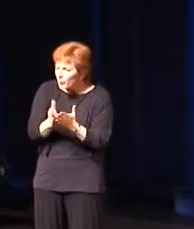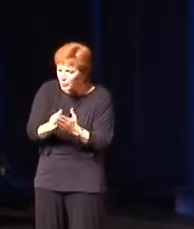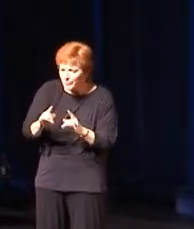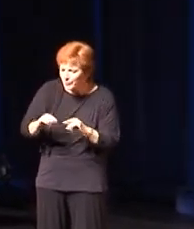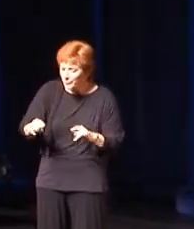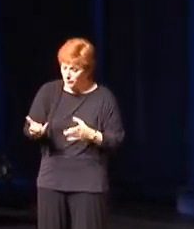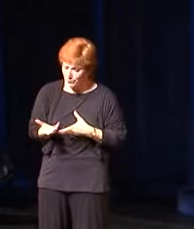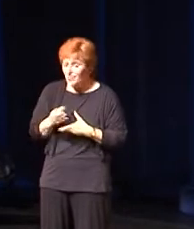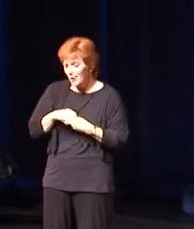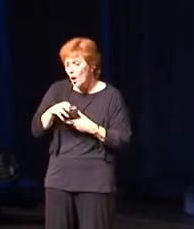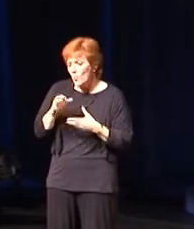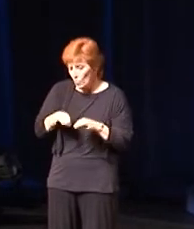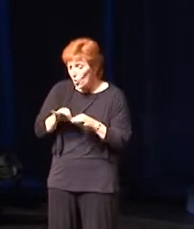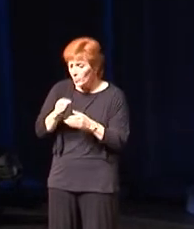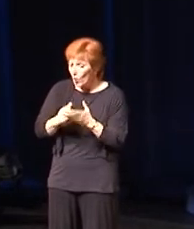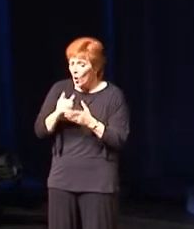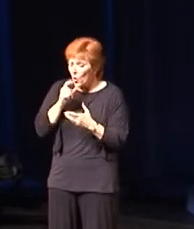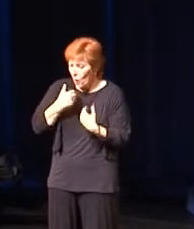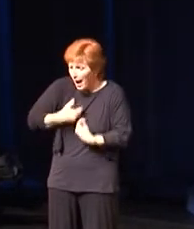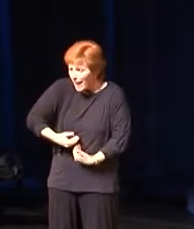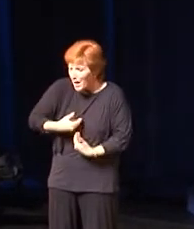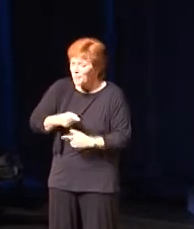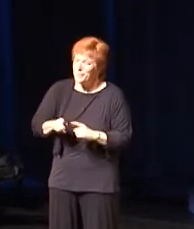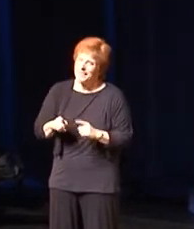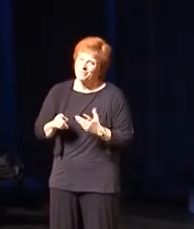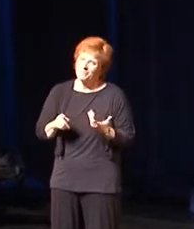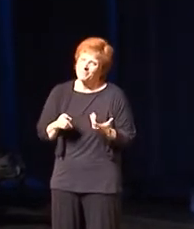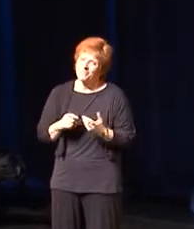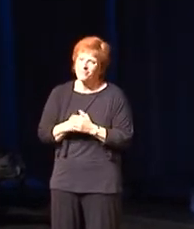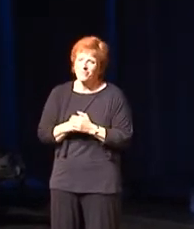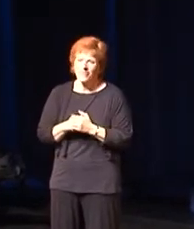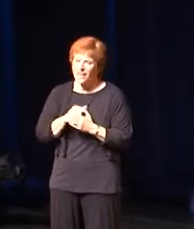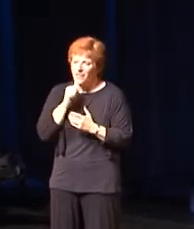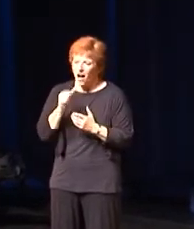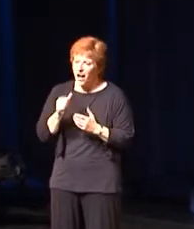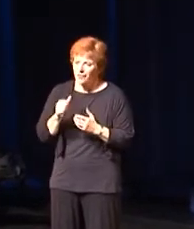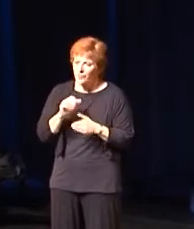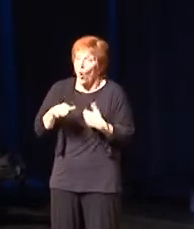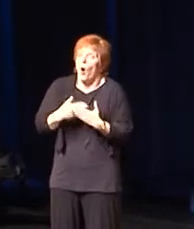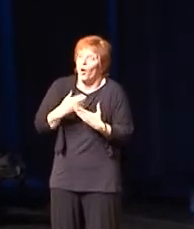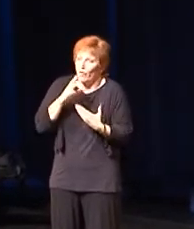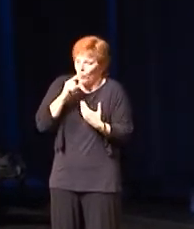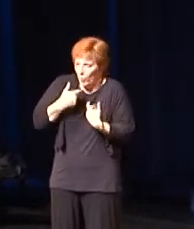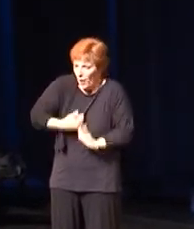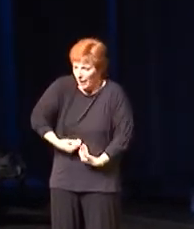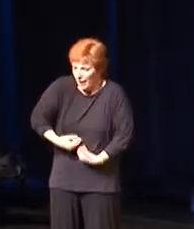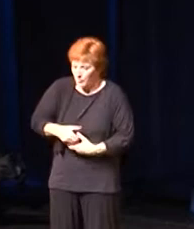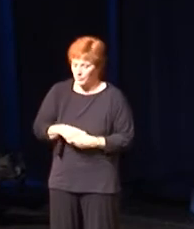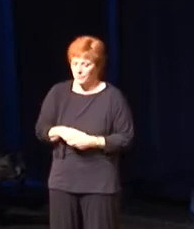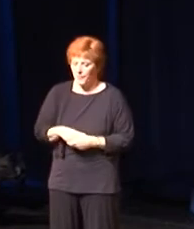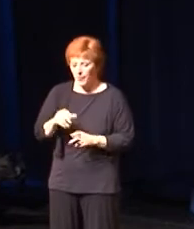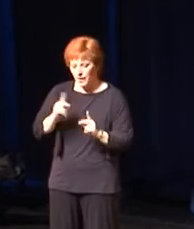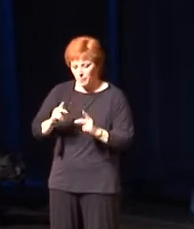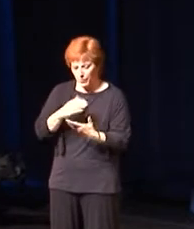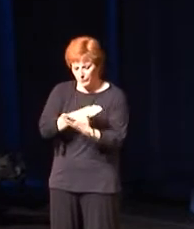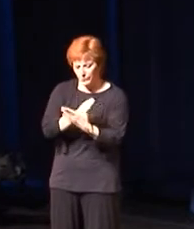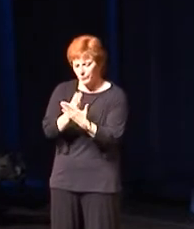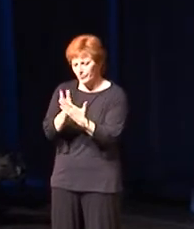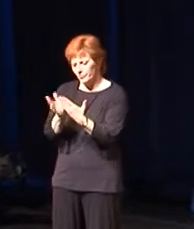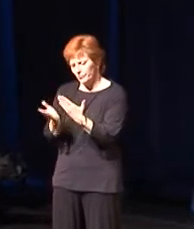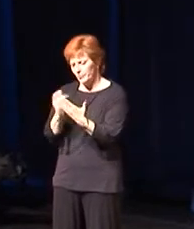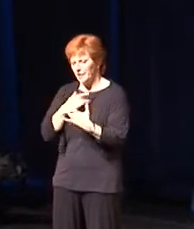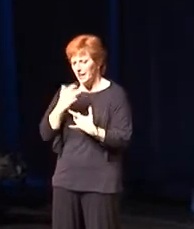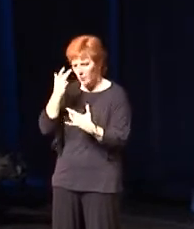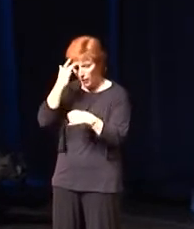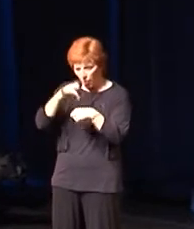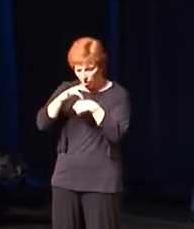autism is an important part of who I am, but it's not the whole thing of what I am. You see, people on the spectrum tend to get